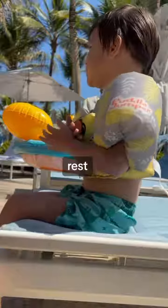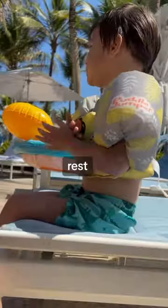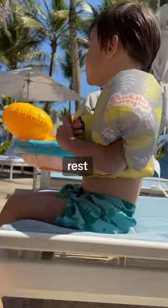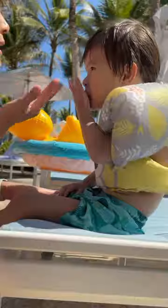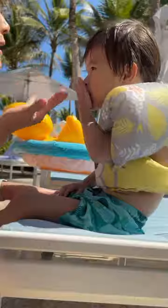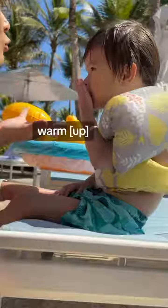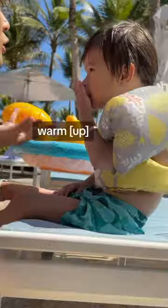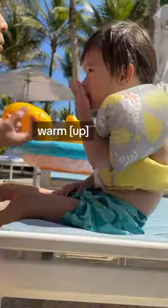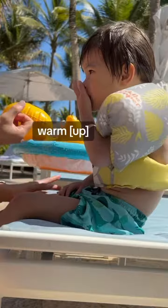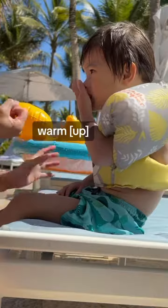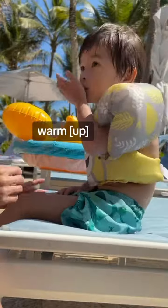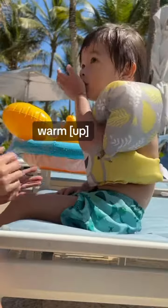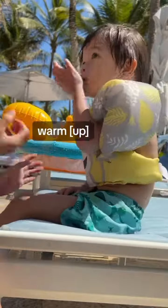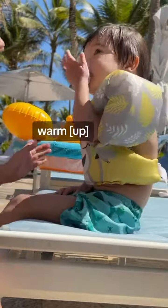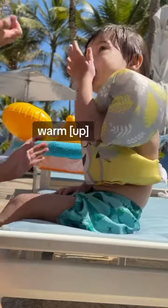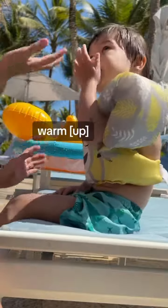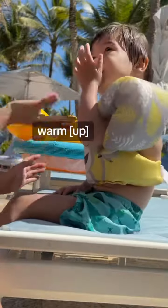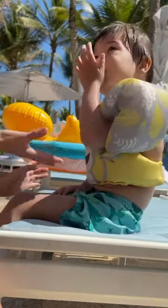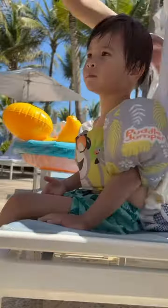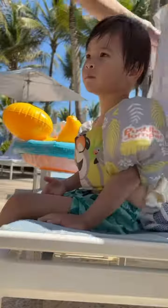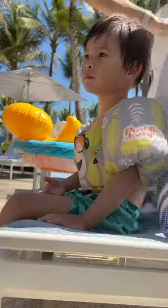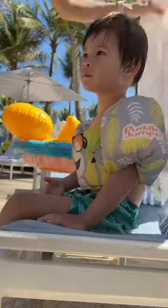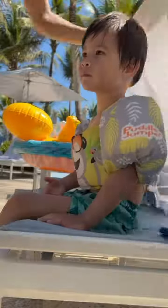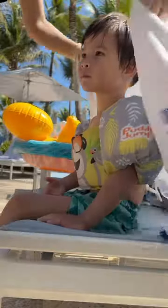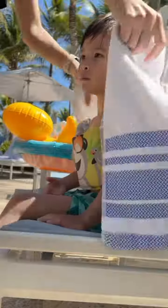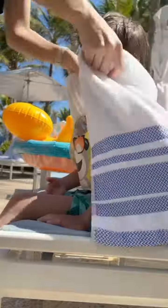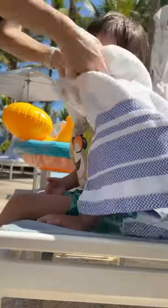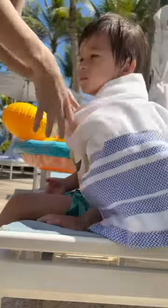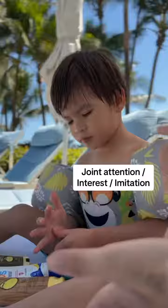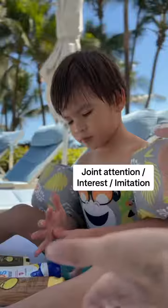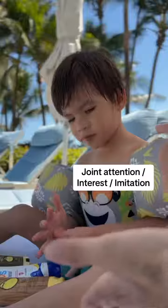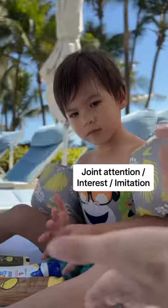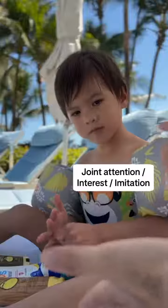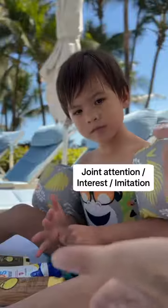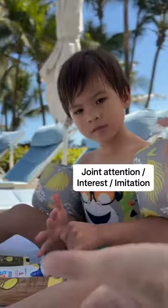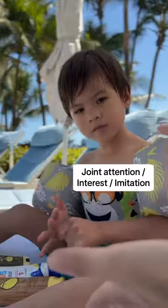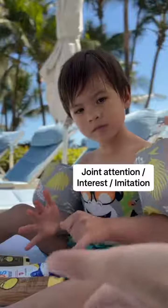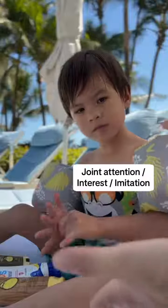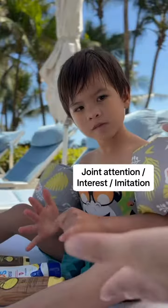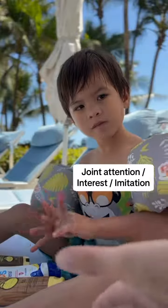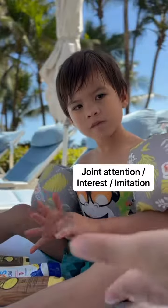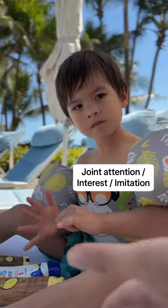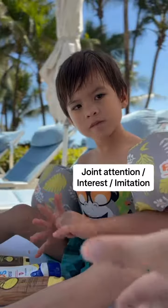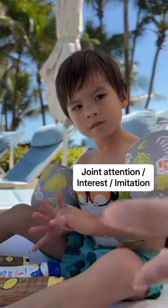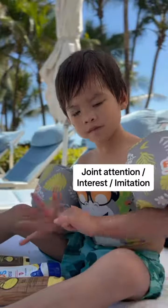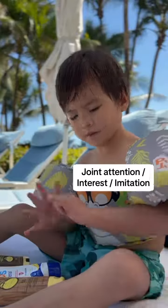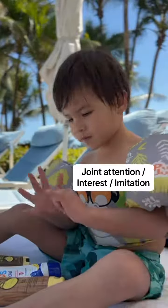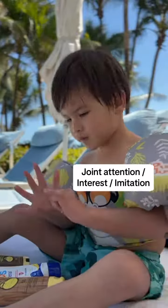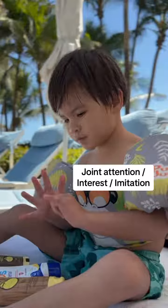rest, yeah, warm up, warm up. Yes, that's right, more lotion, yes.